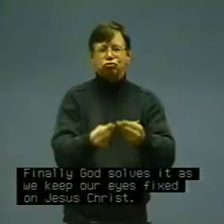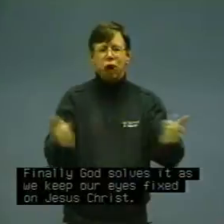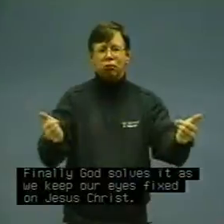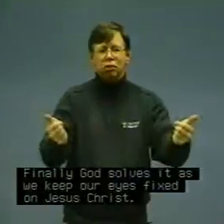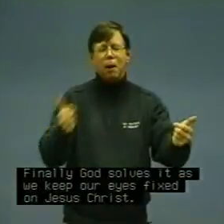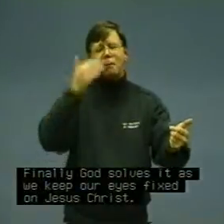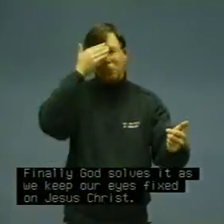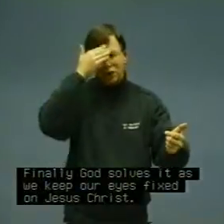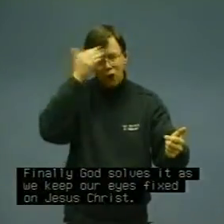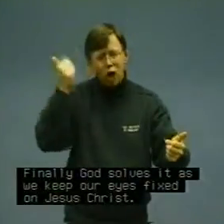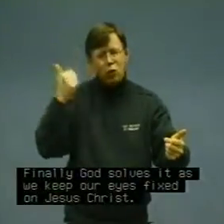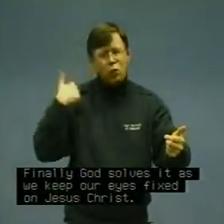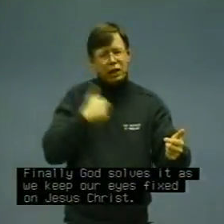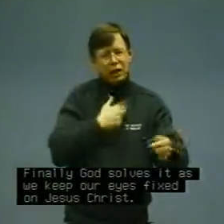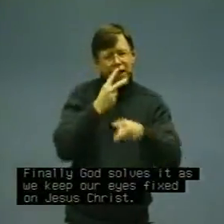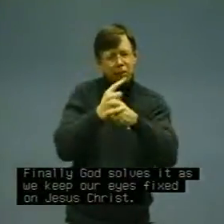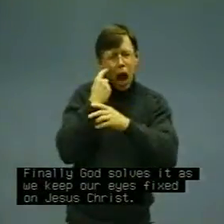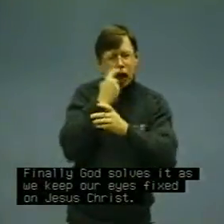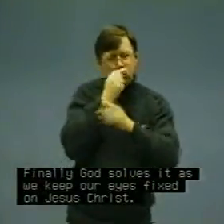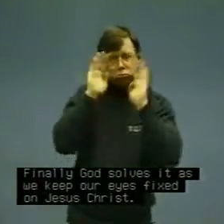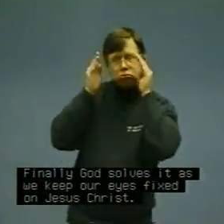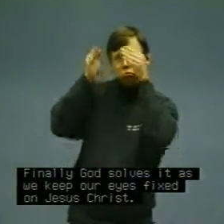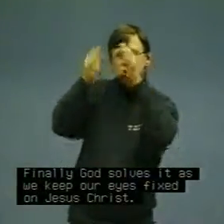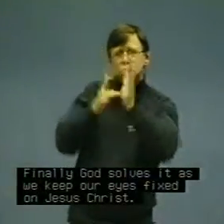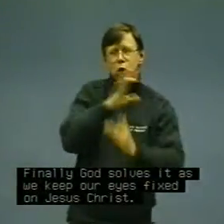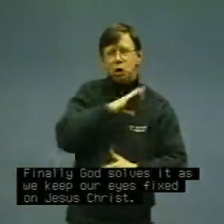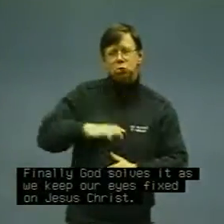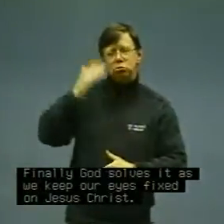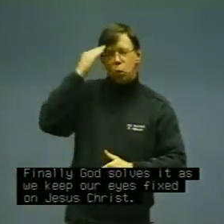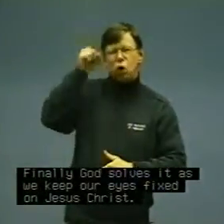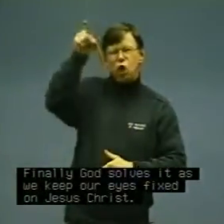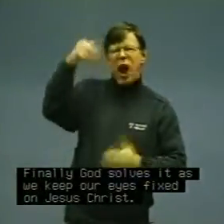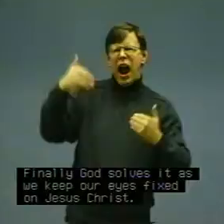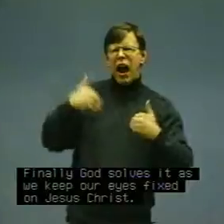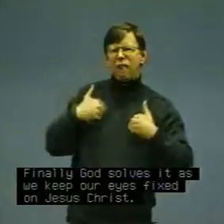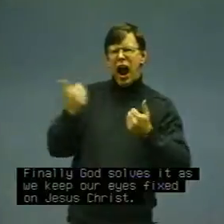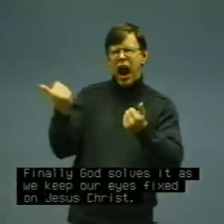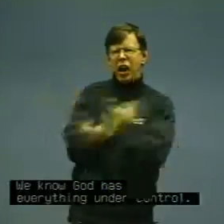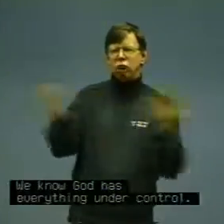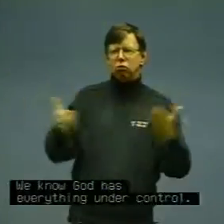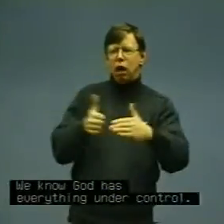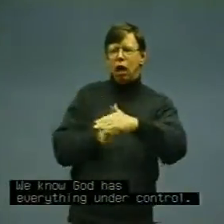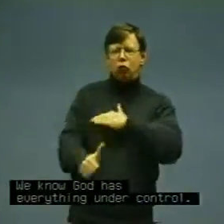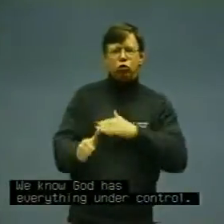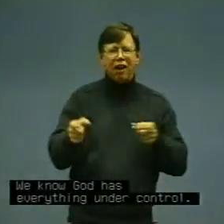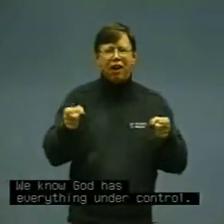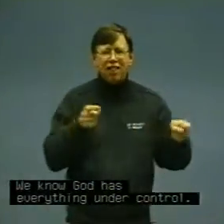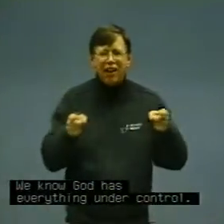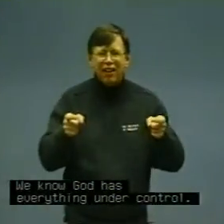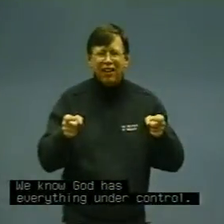Finally, God solves it as we keep our eyes fixed on Jesus Christ. We know God has